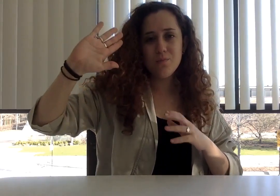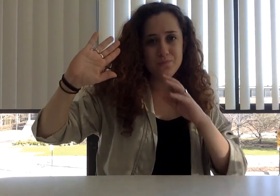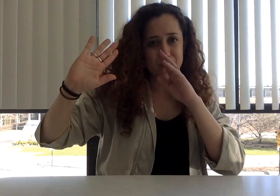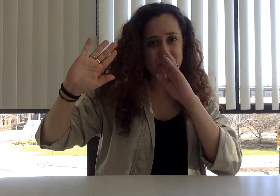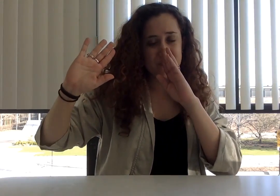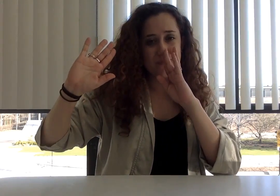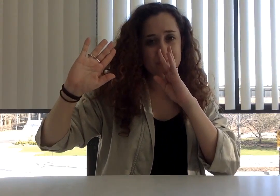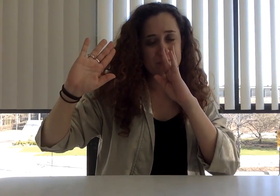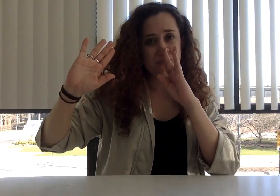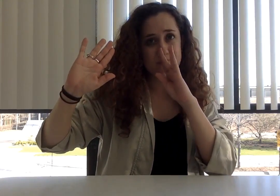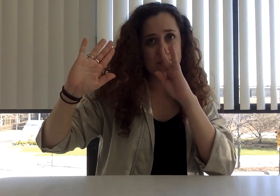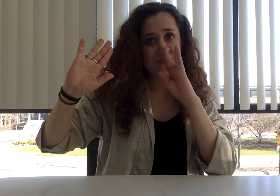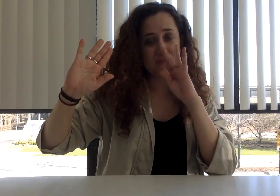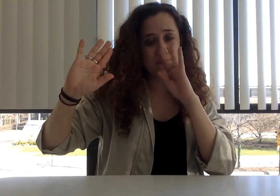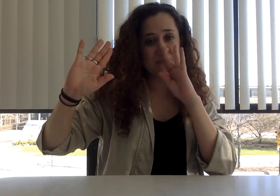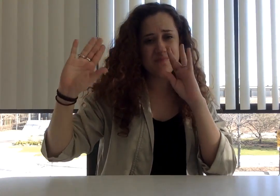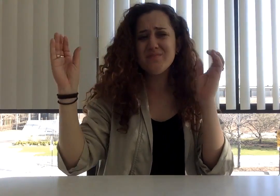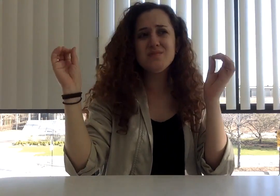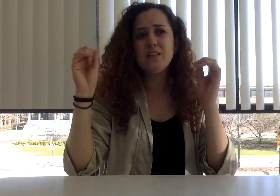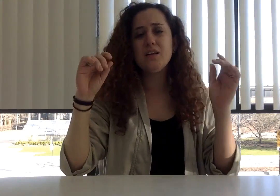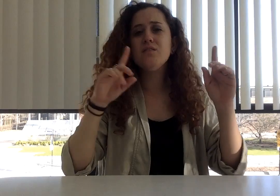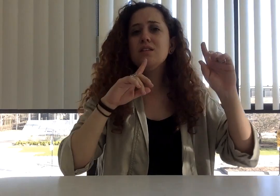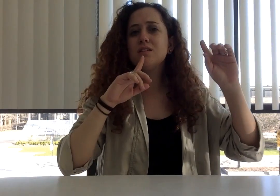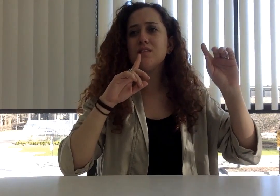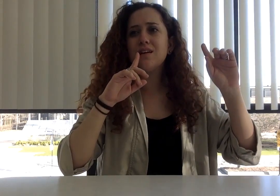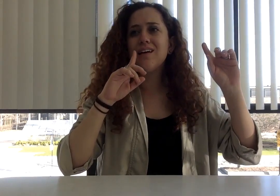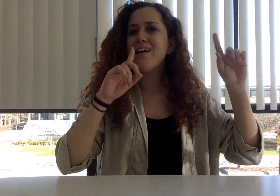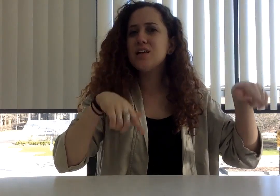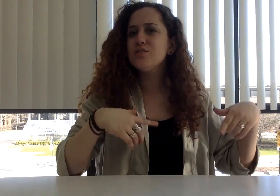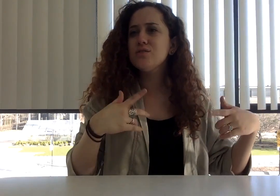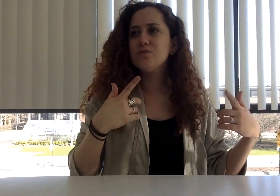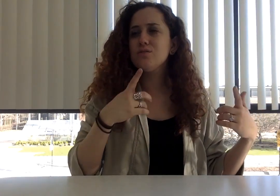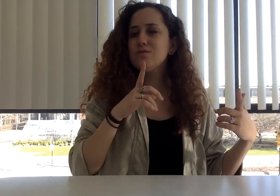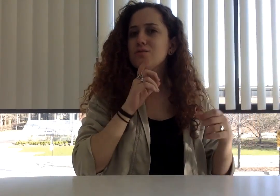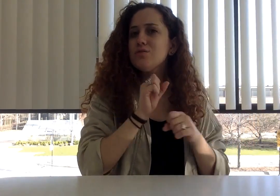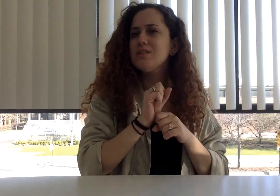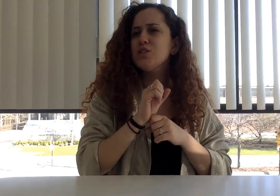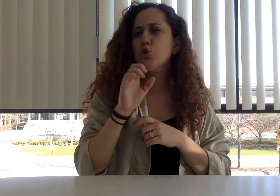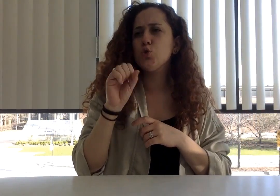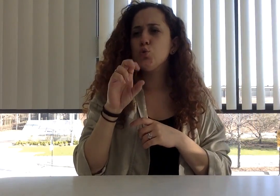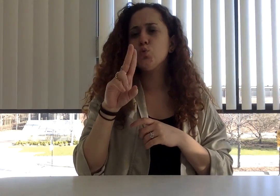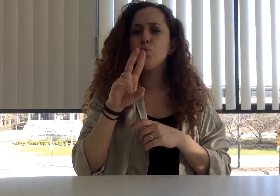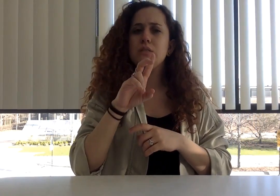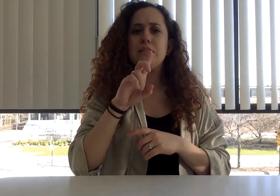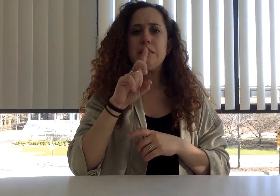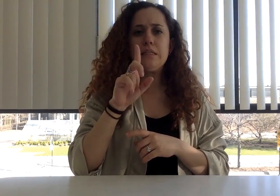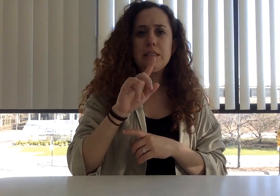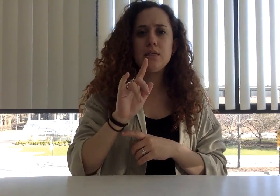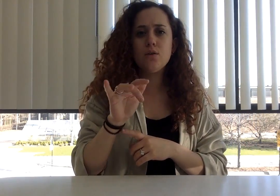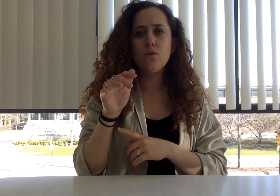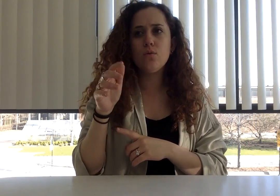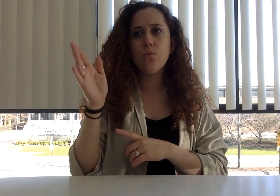up to Susie was 14.6. First flag that something is out of